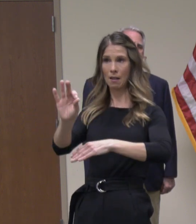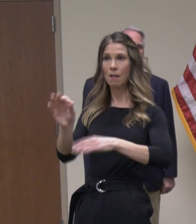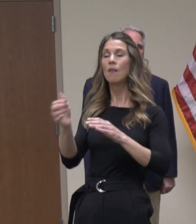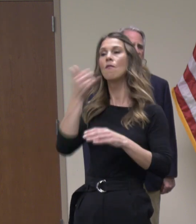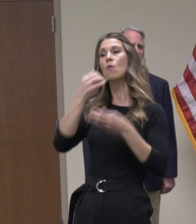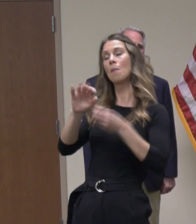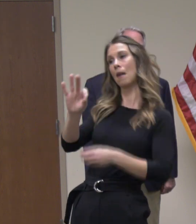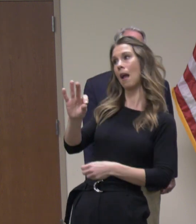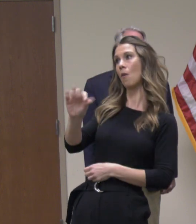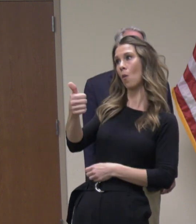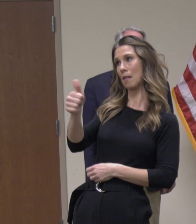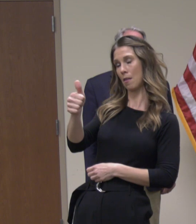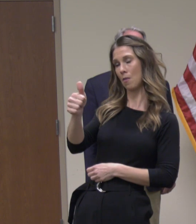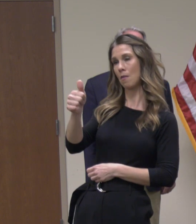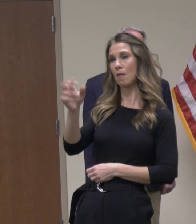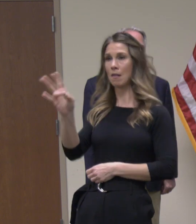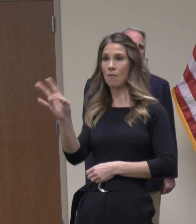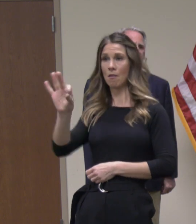is